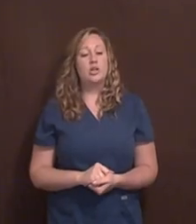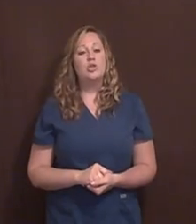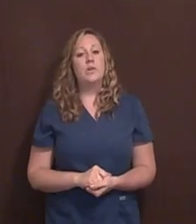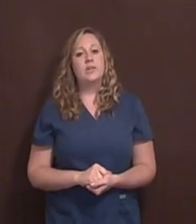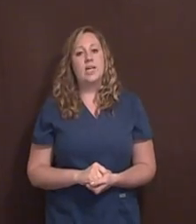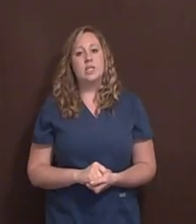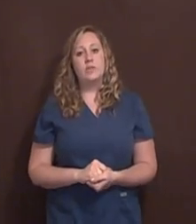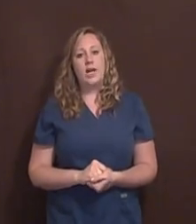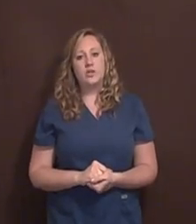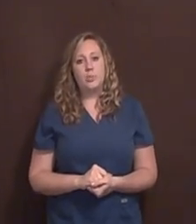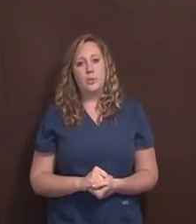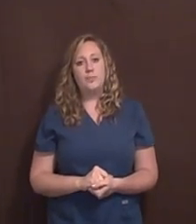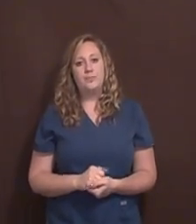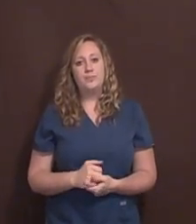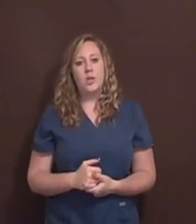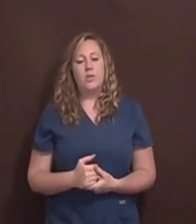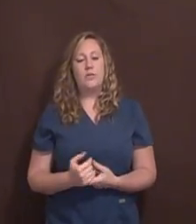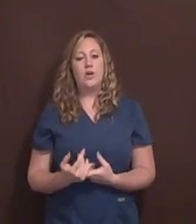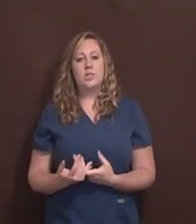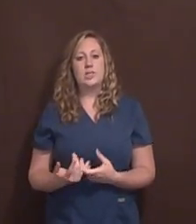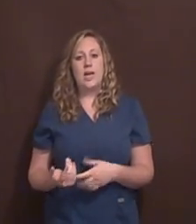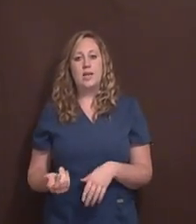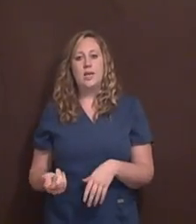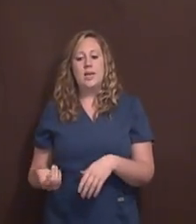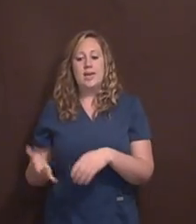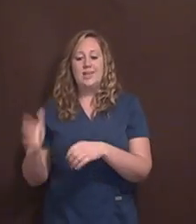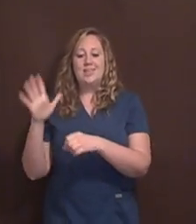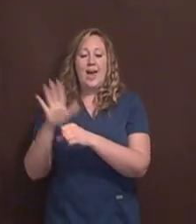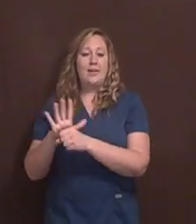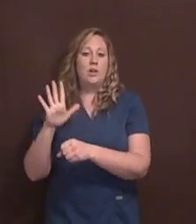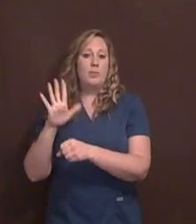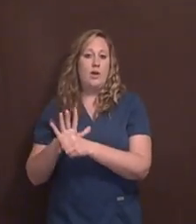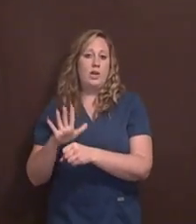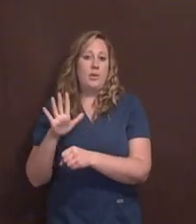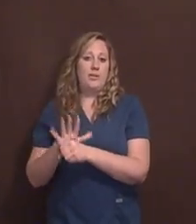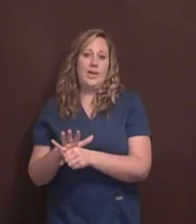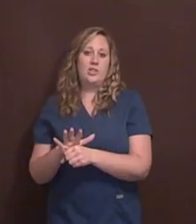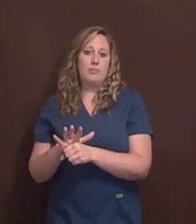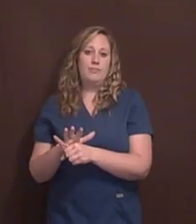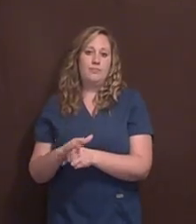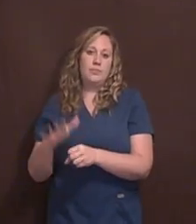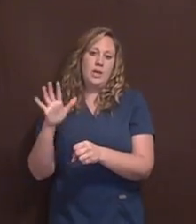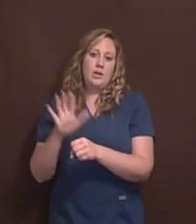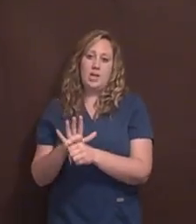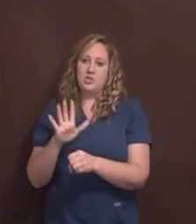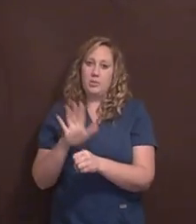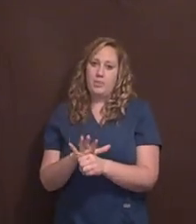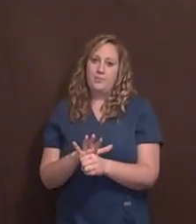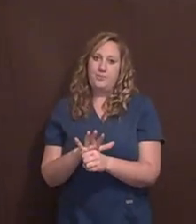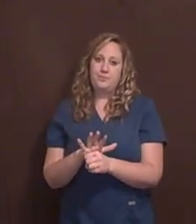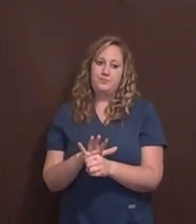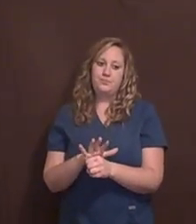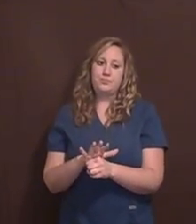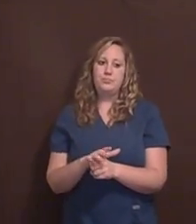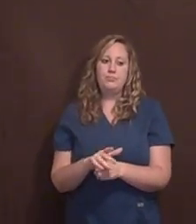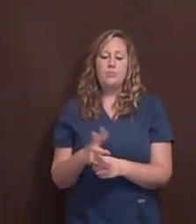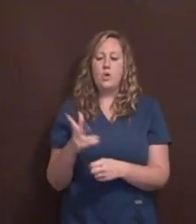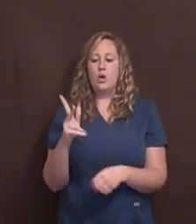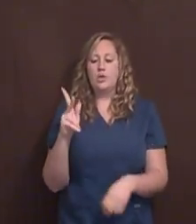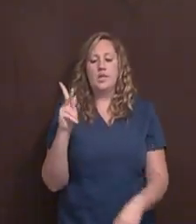are two different signs for ketchup. The first sign is to act like you're pounding a bottle of ketchup. Ketchup. Or you can